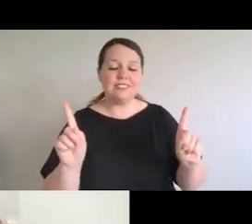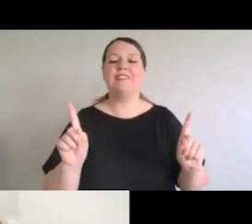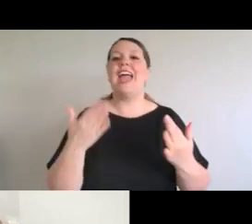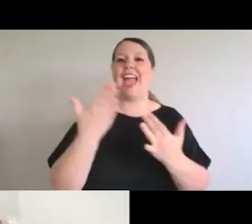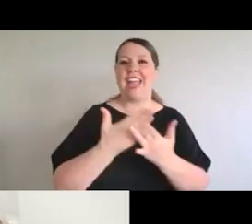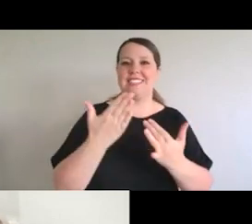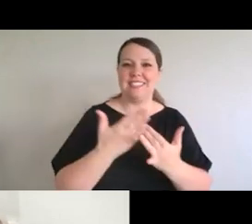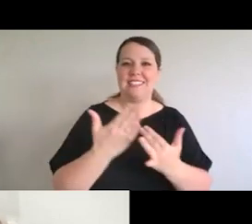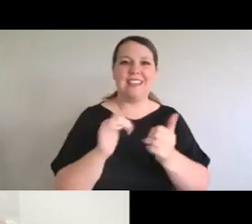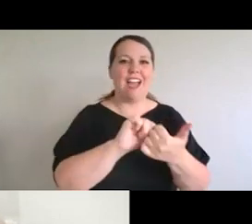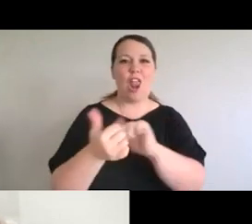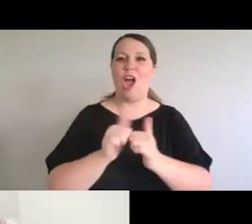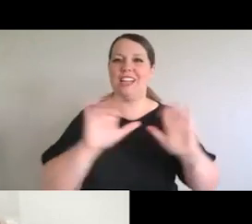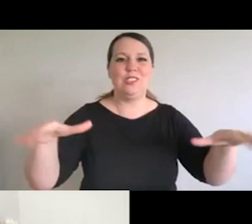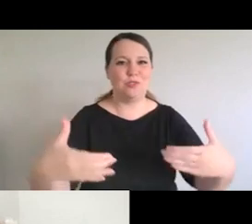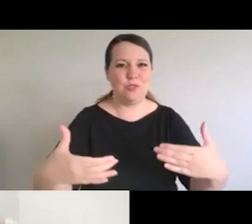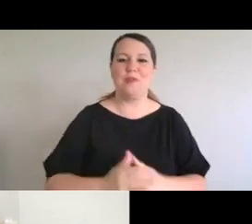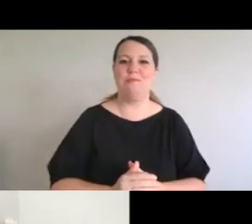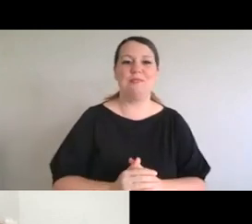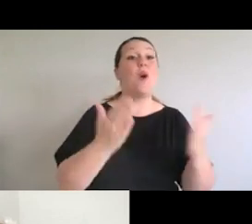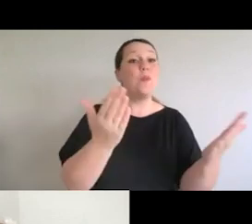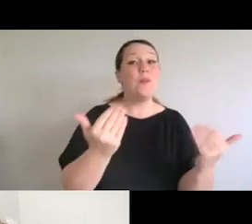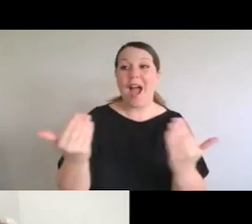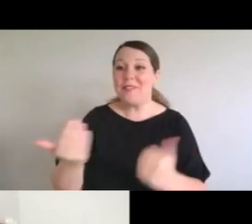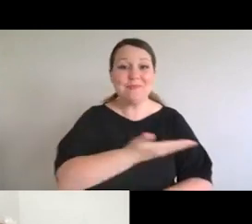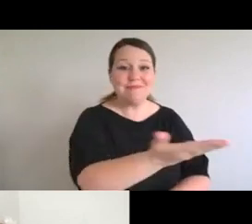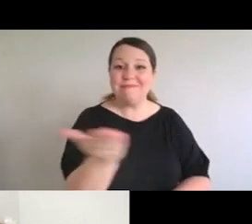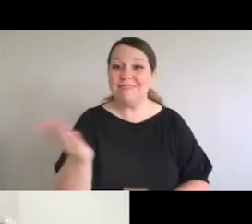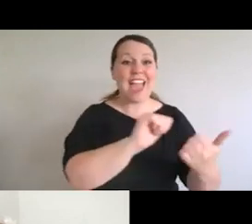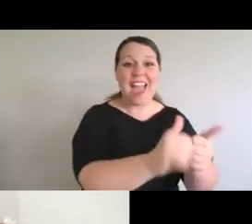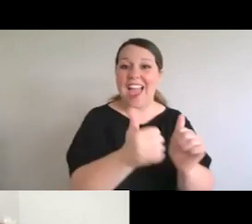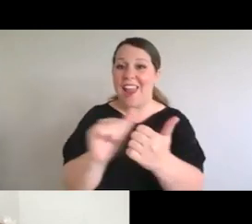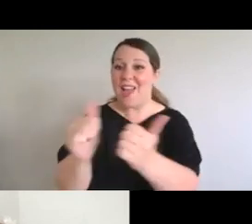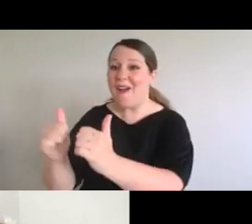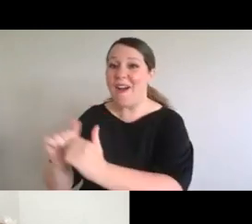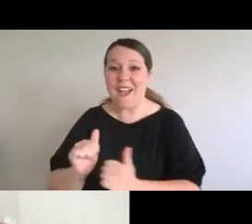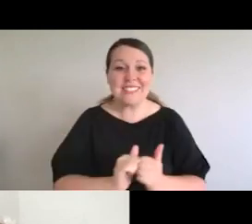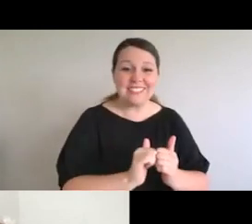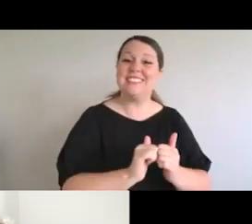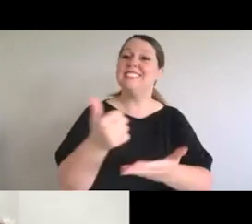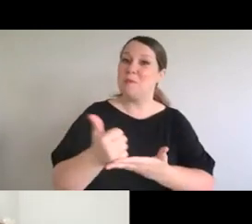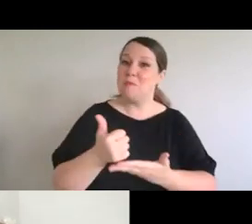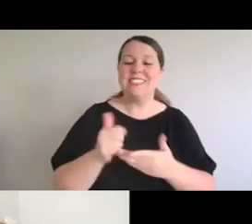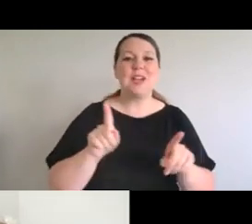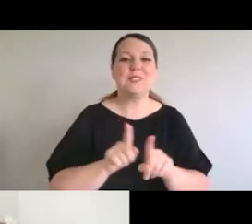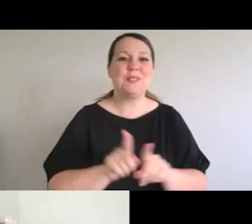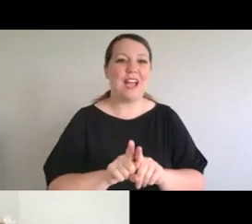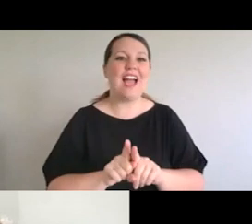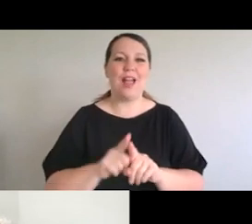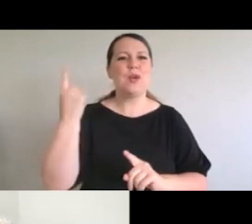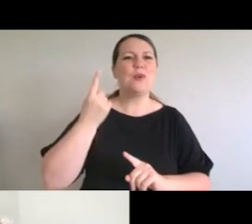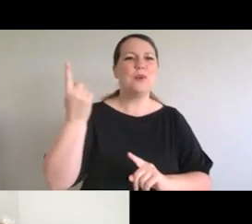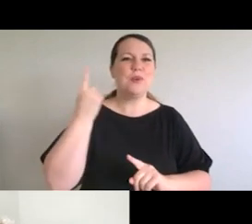our allies and supporters, in particular our international guest this morning, David